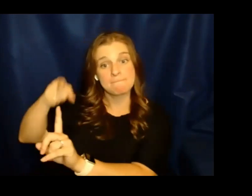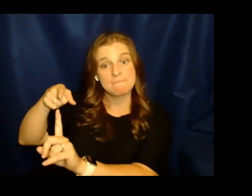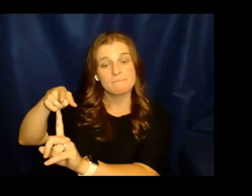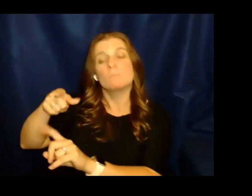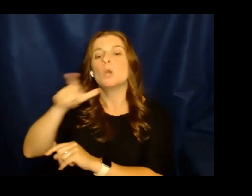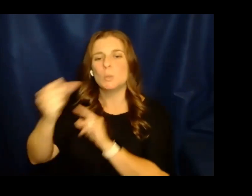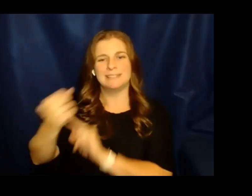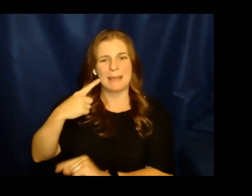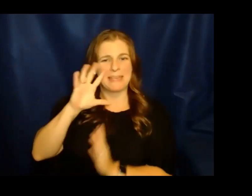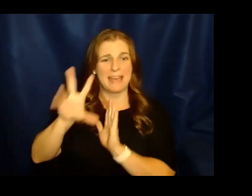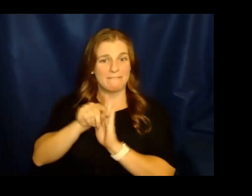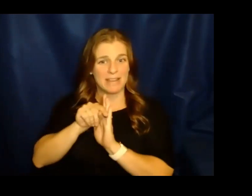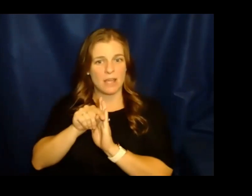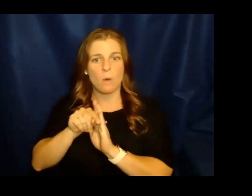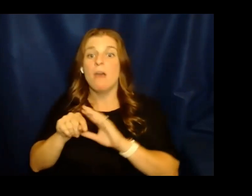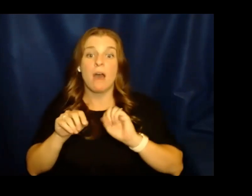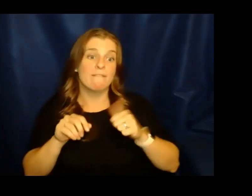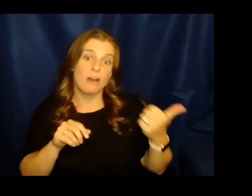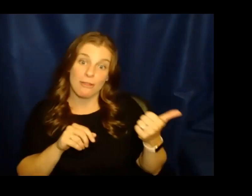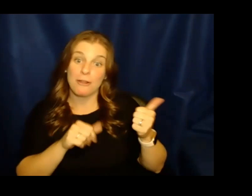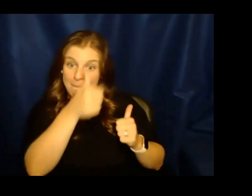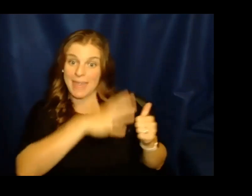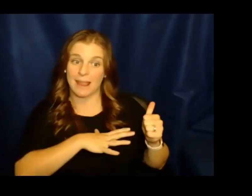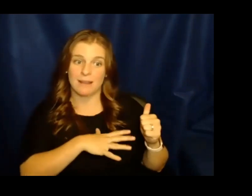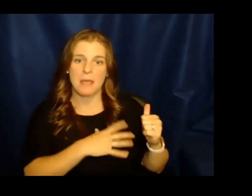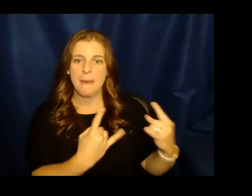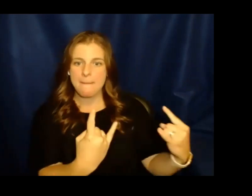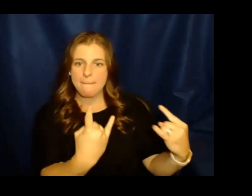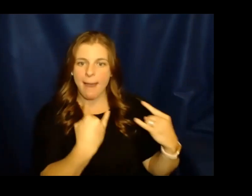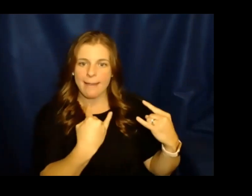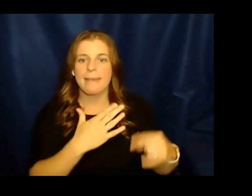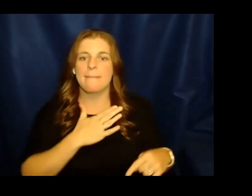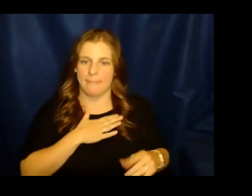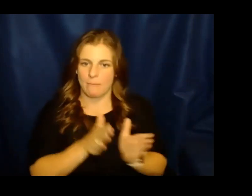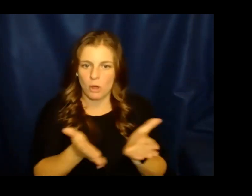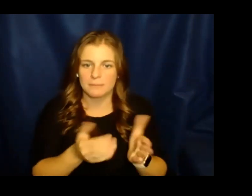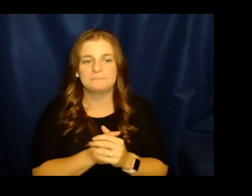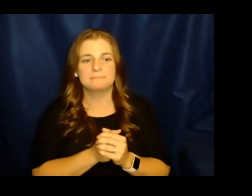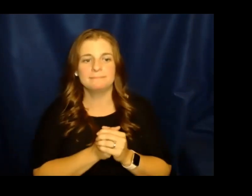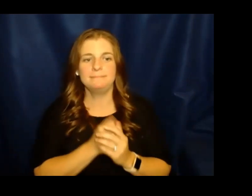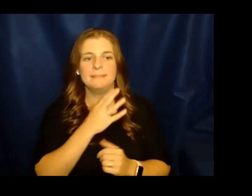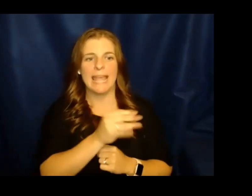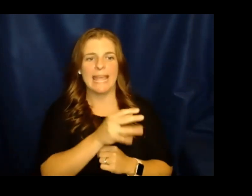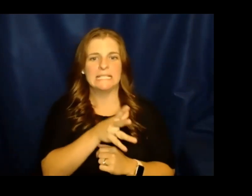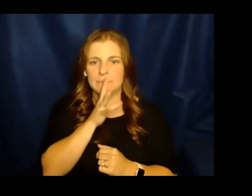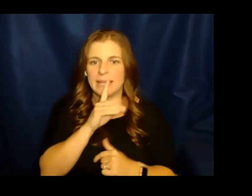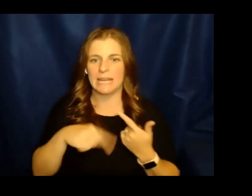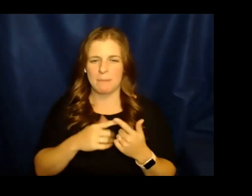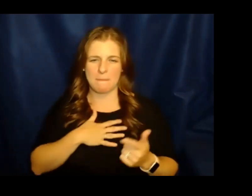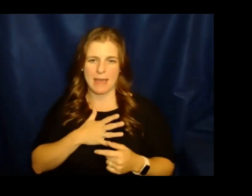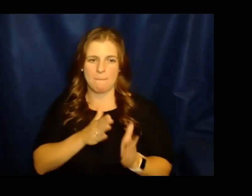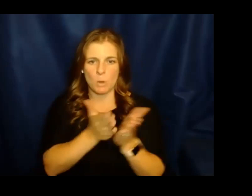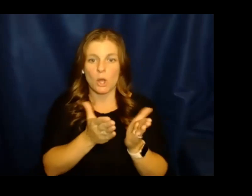me a video of another man mocking my book and speaking about my book without